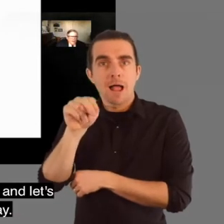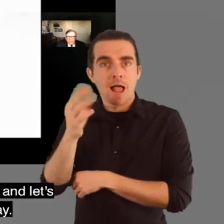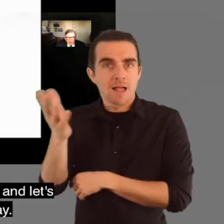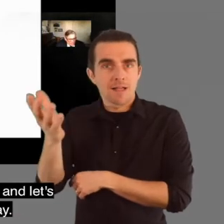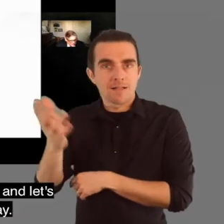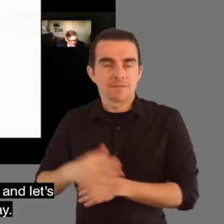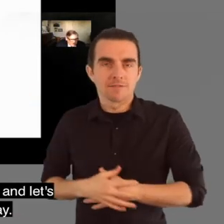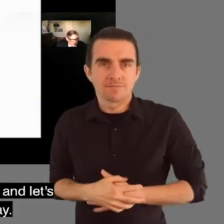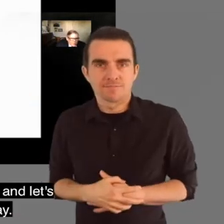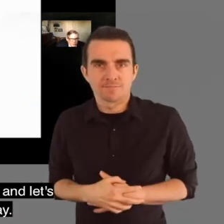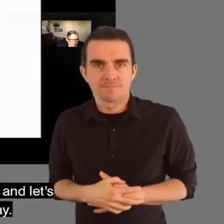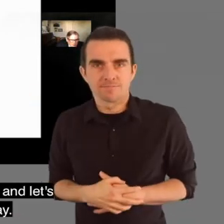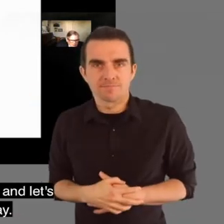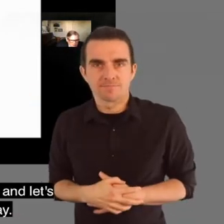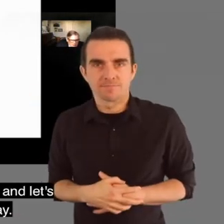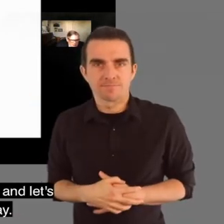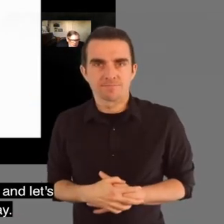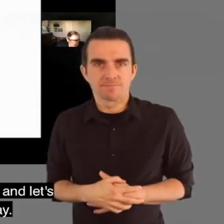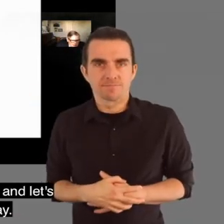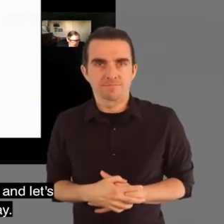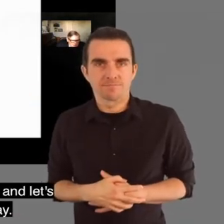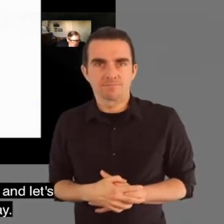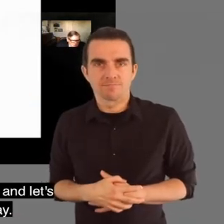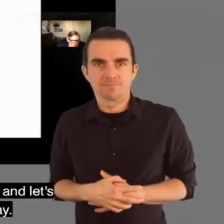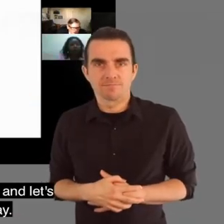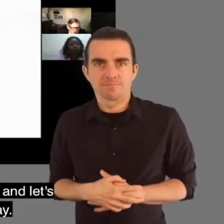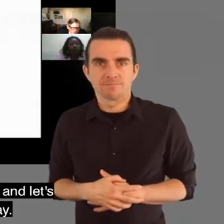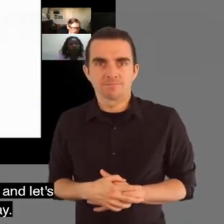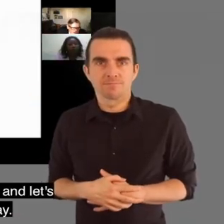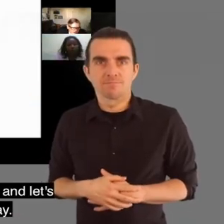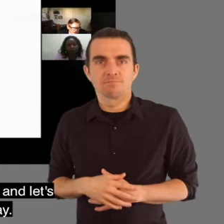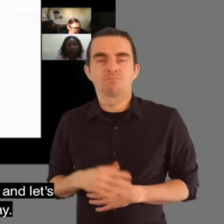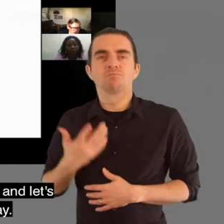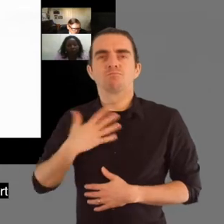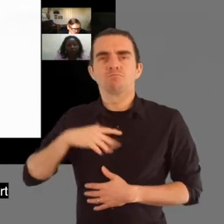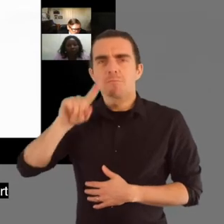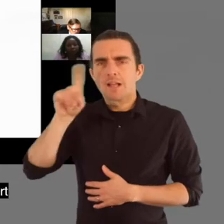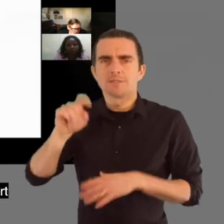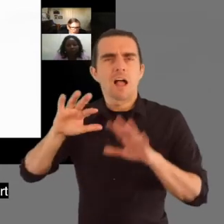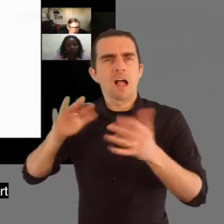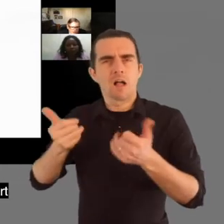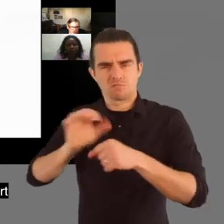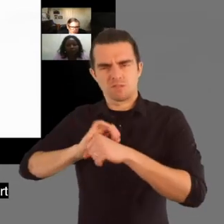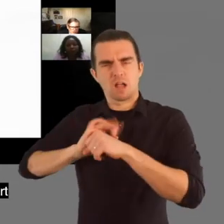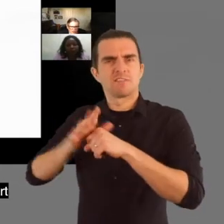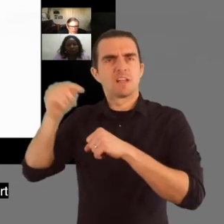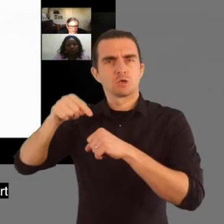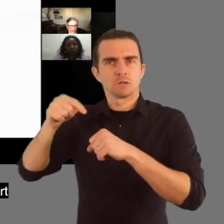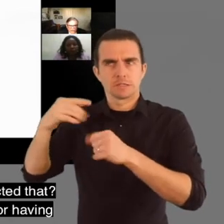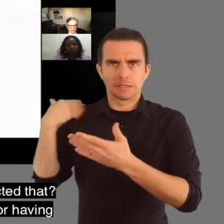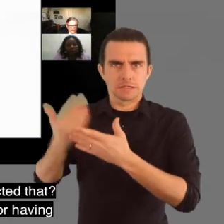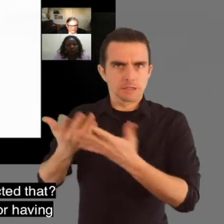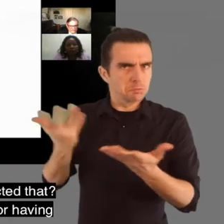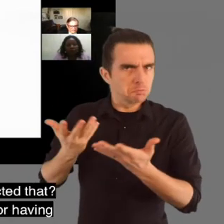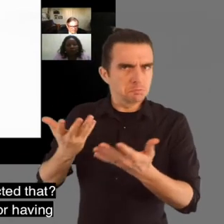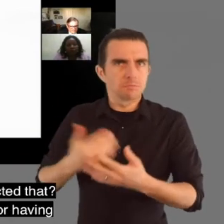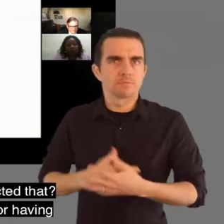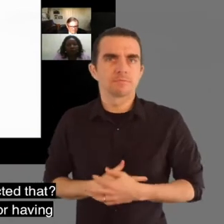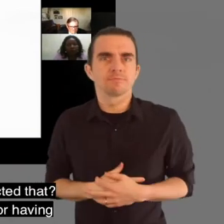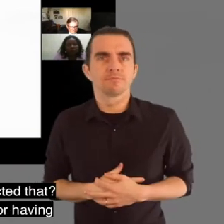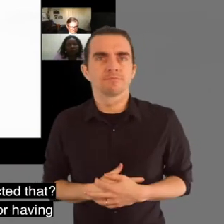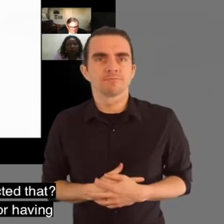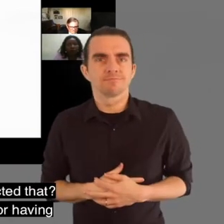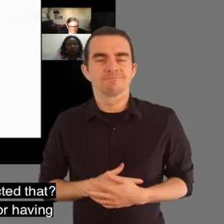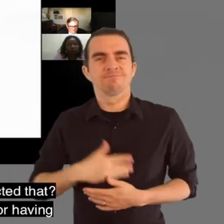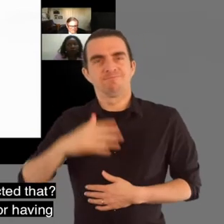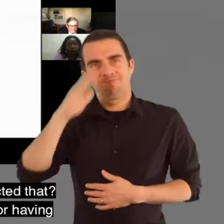Promotion of Employment of Disabled People. And let's hear what Arman has to say. And I may have to cut this a little bit. How has